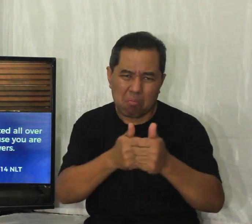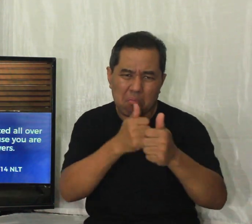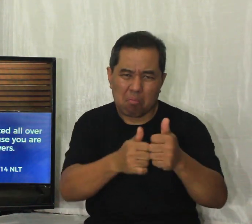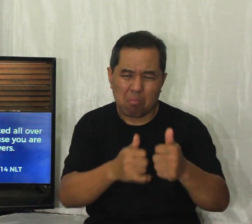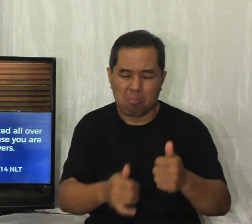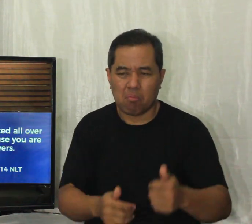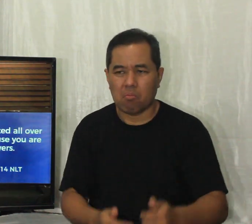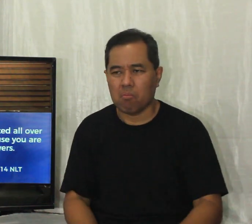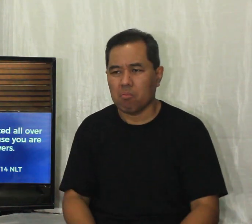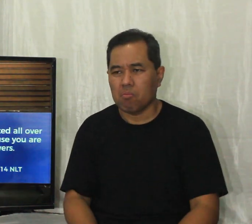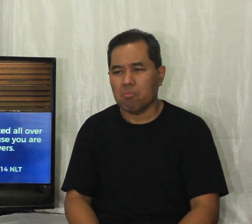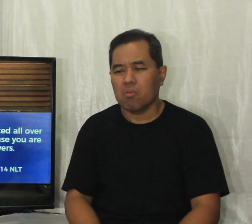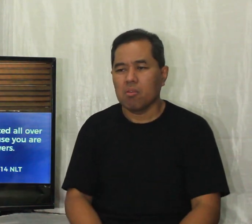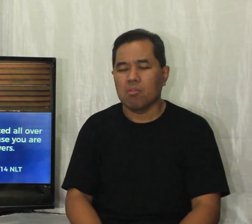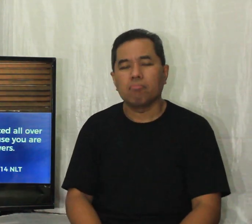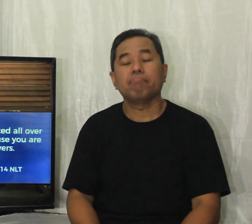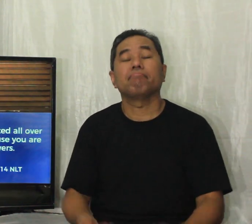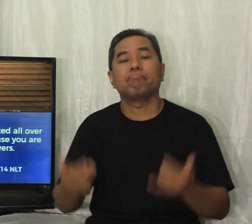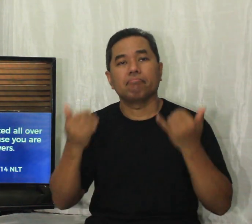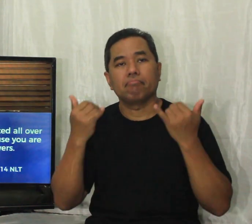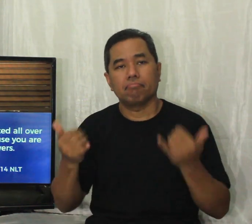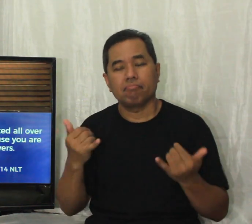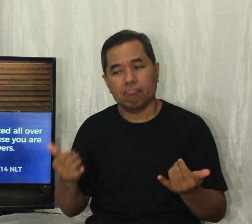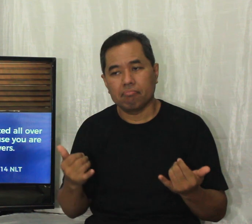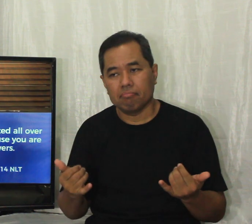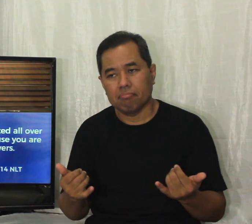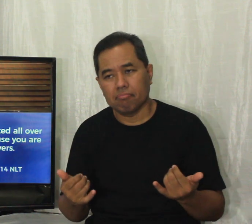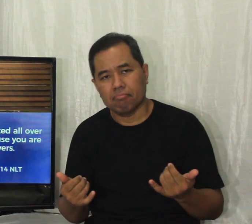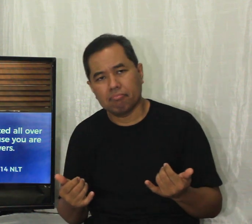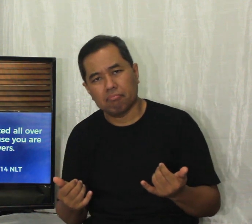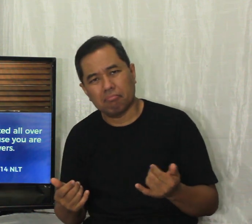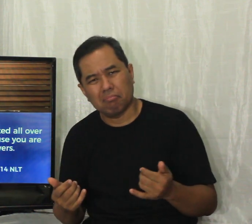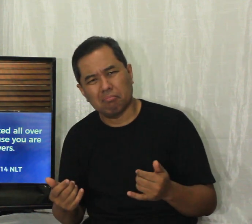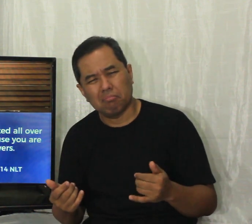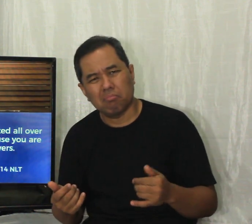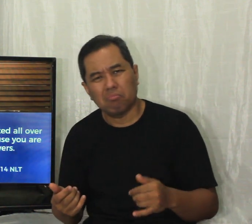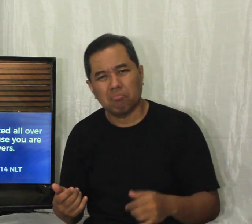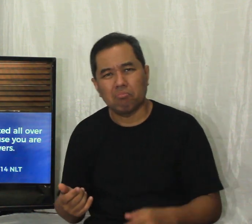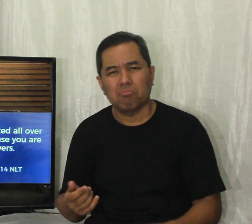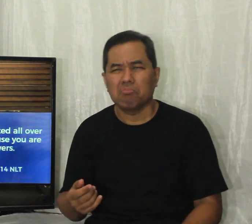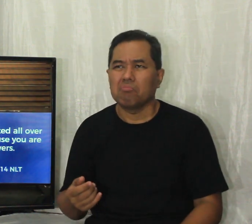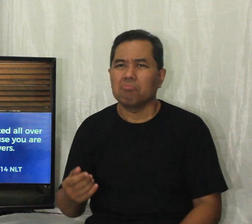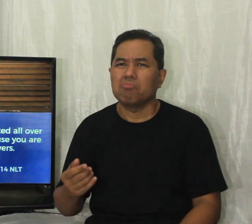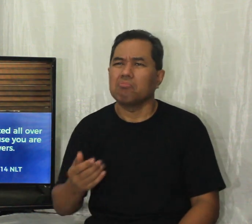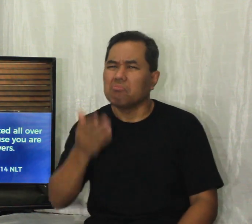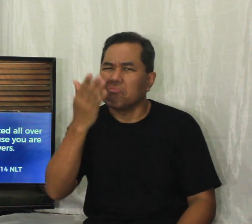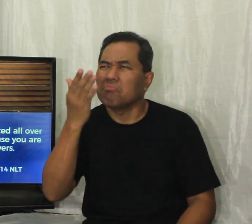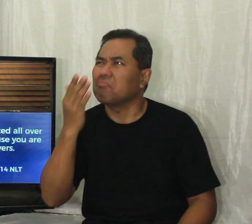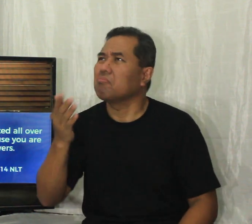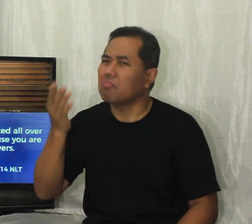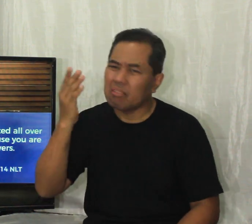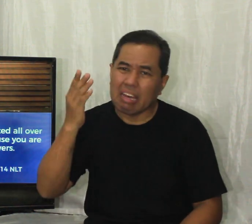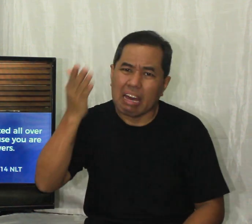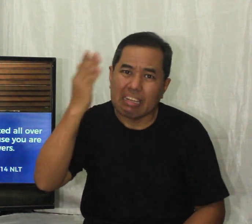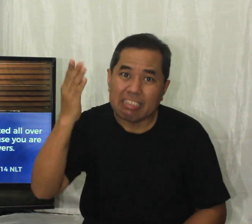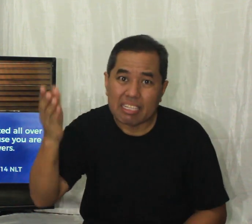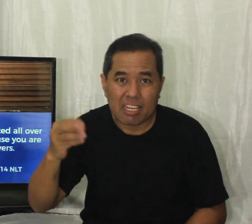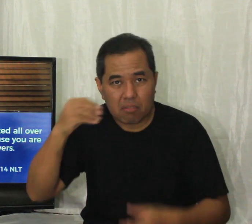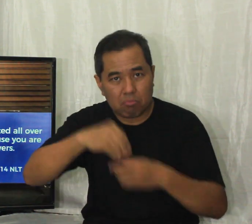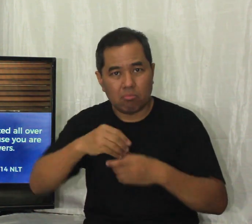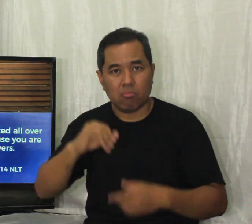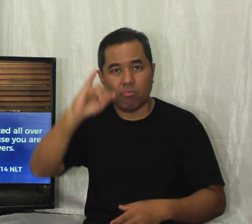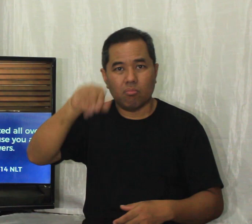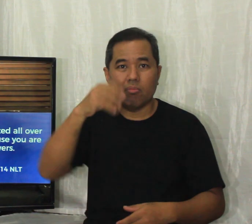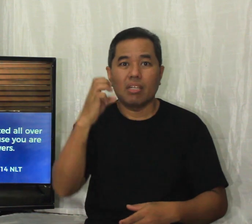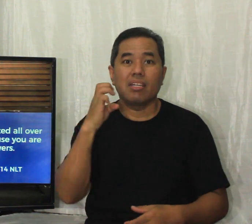Yes, they were. Right now, it's the first century, and they were still in Jerusalem. So at this point, Jesus is actually